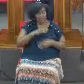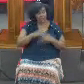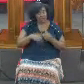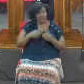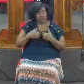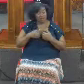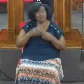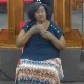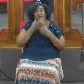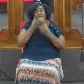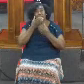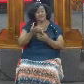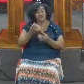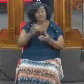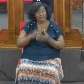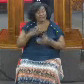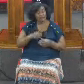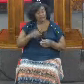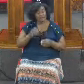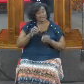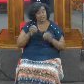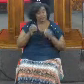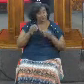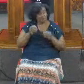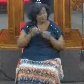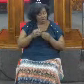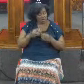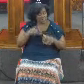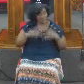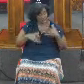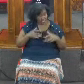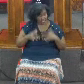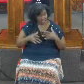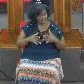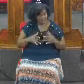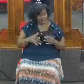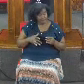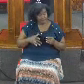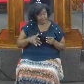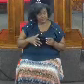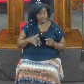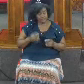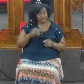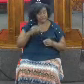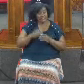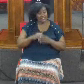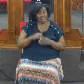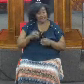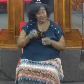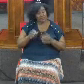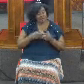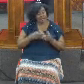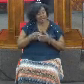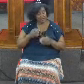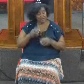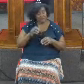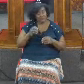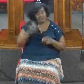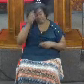confess that we have been more excited, you hear me? We have been more excited in spite of